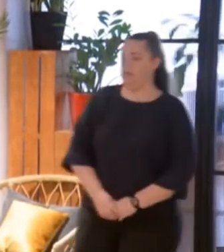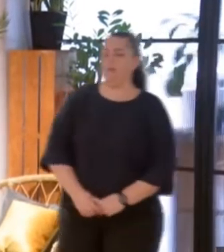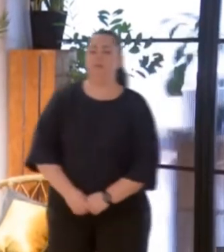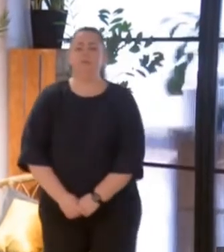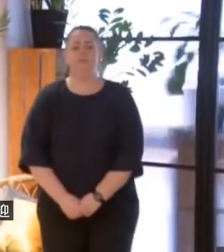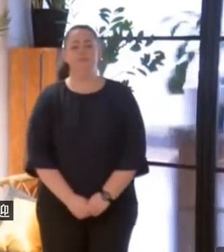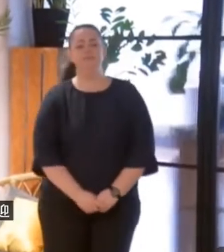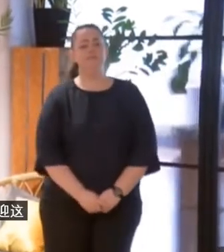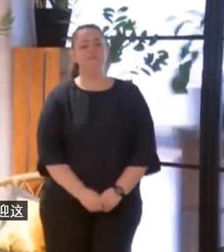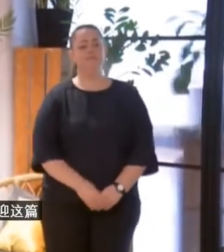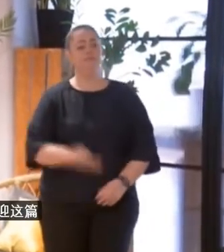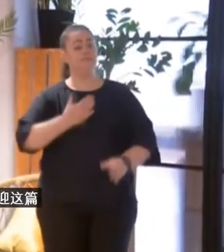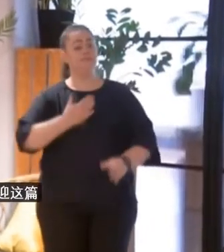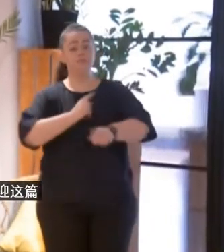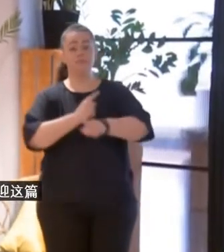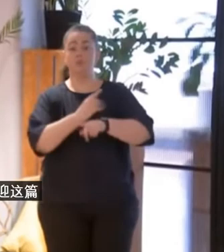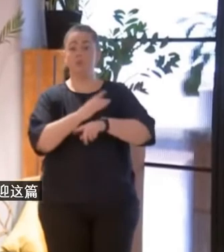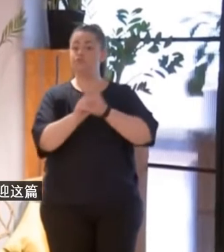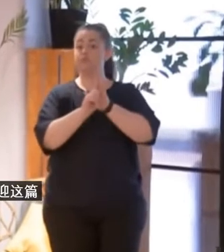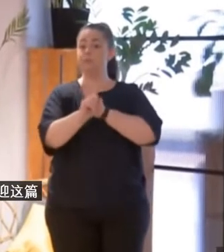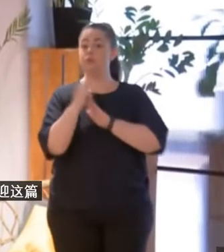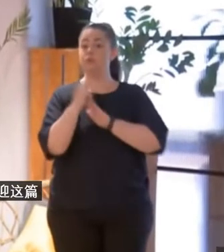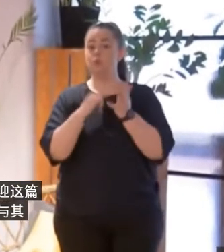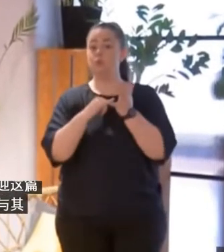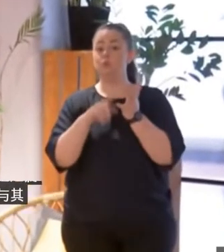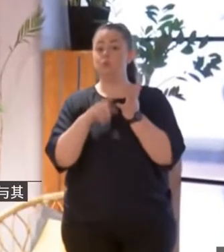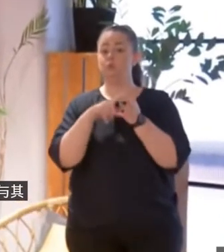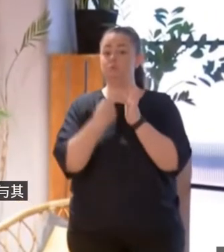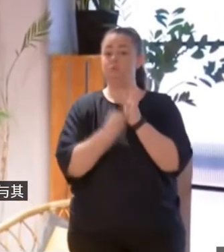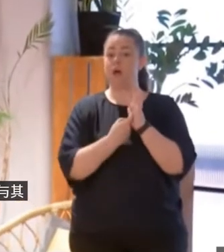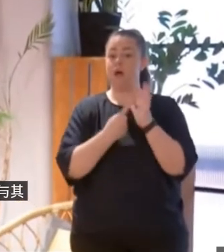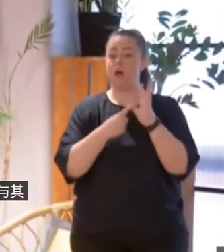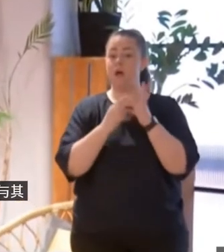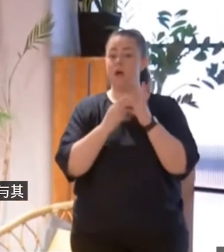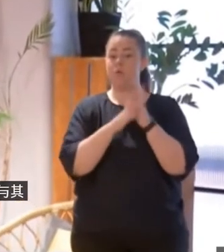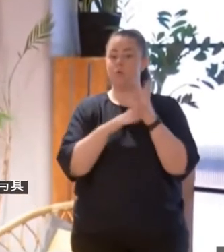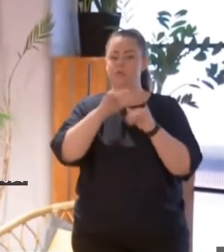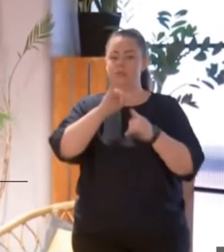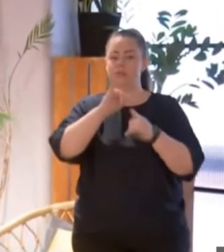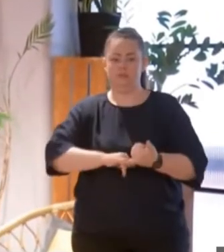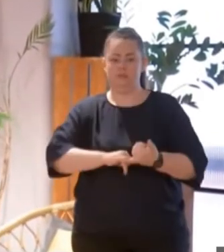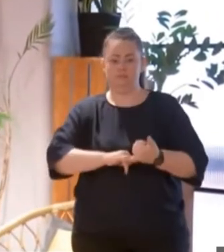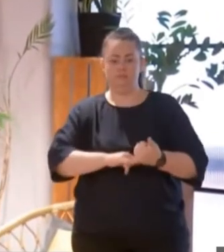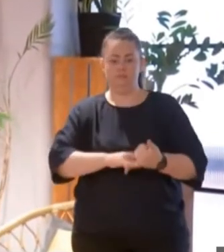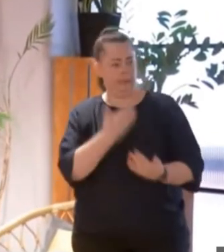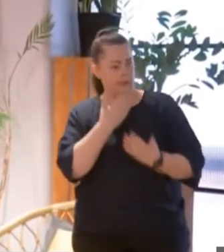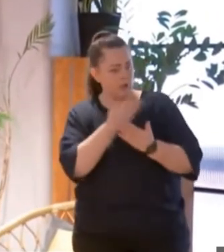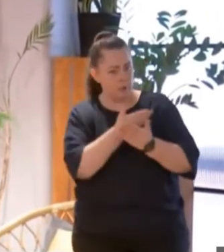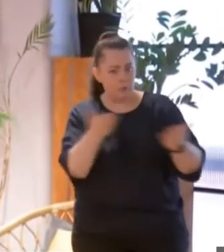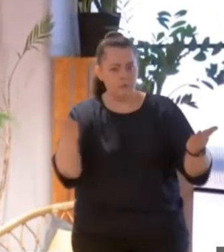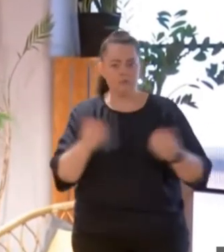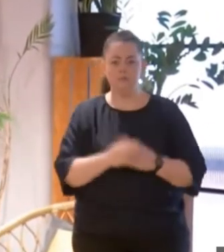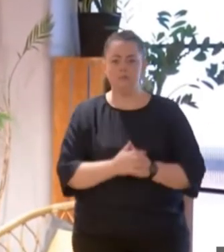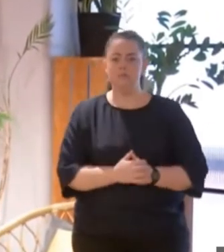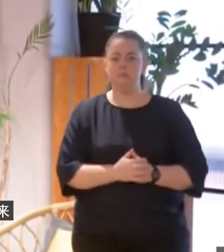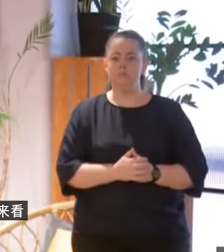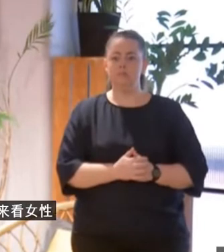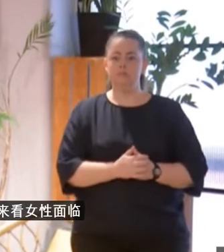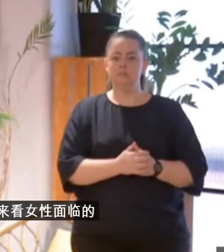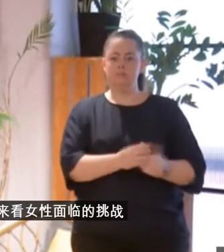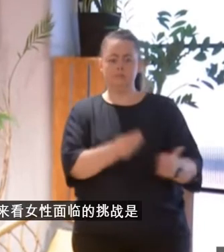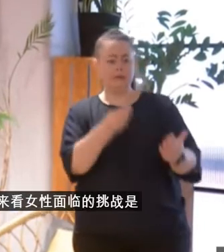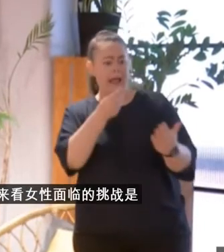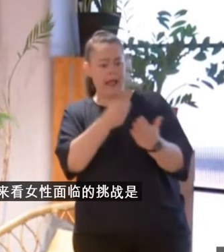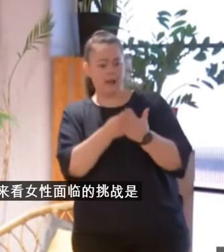On behalf of Super Awards, I welcome this review and thank all involved in its genesis. The challenges facing women from an economic and